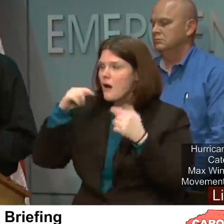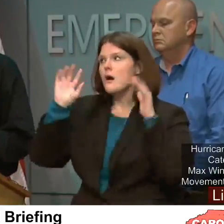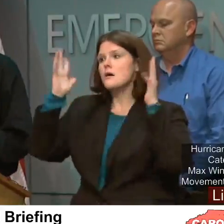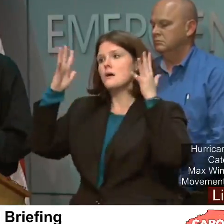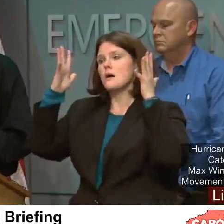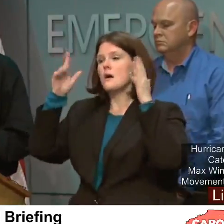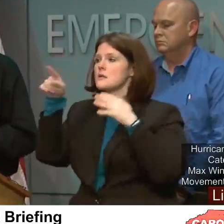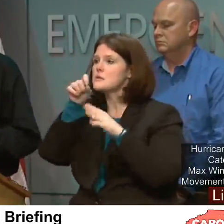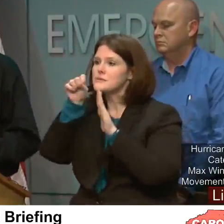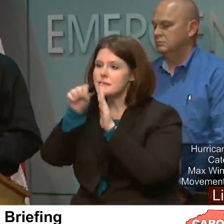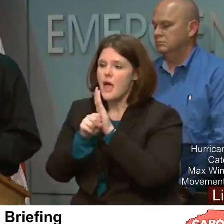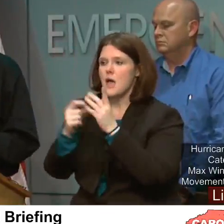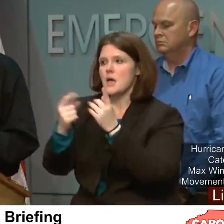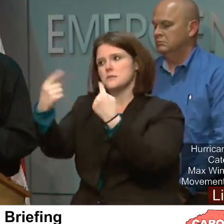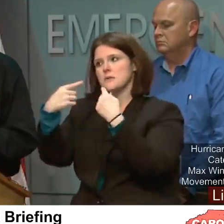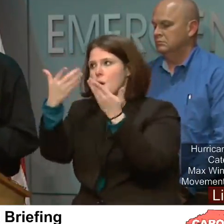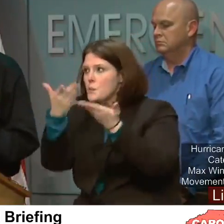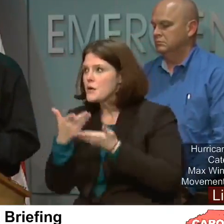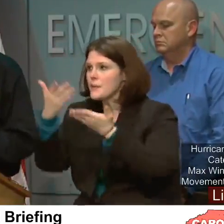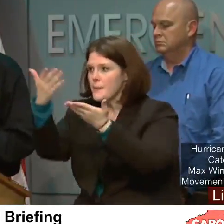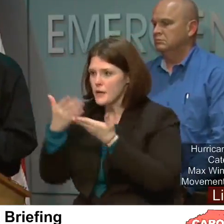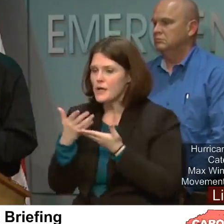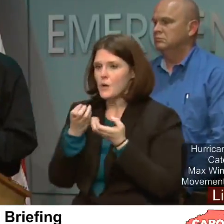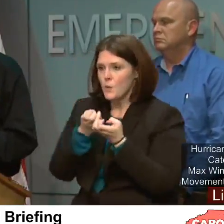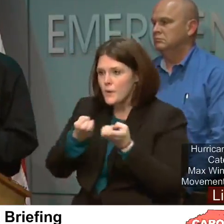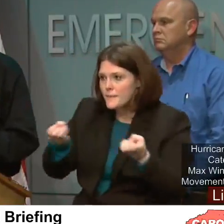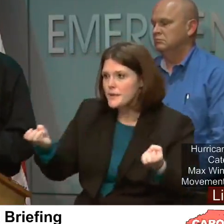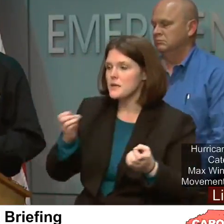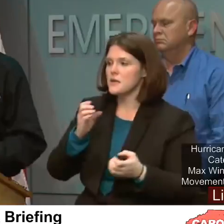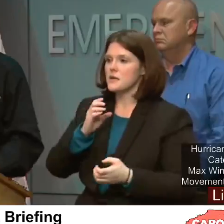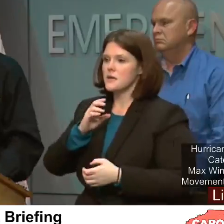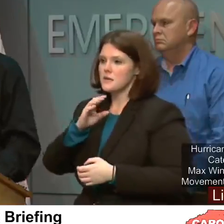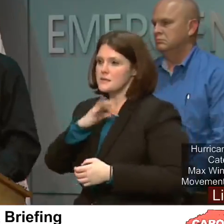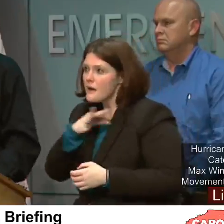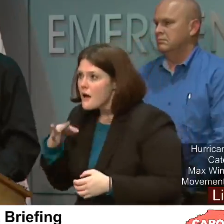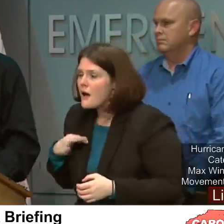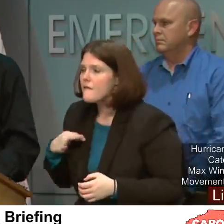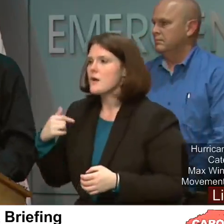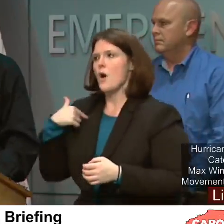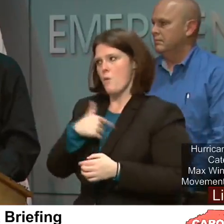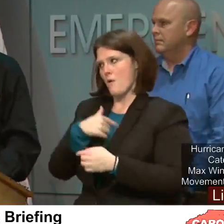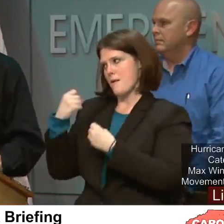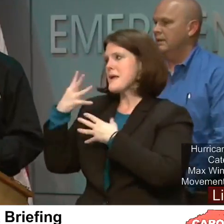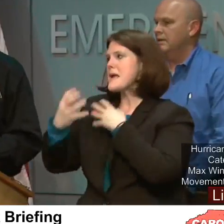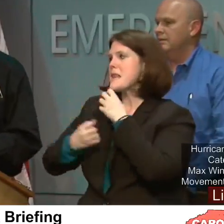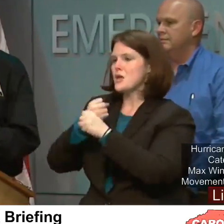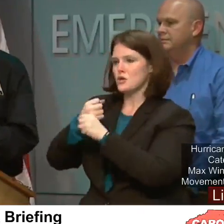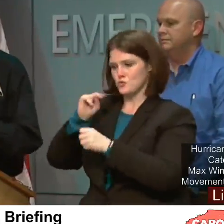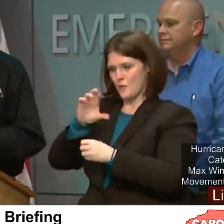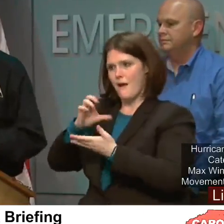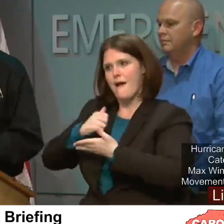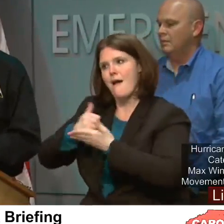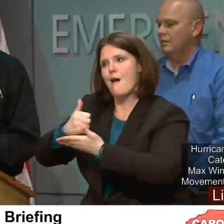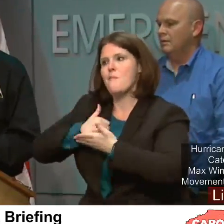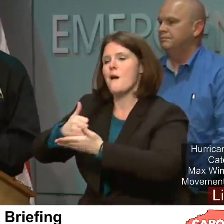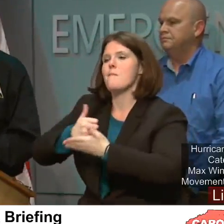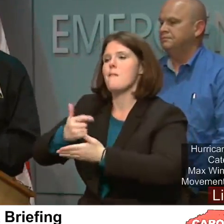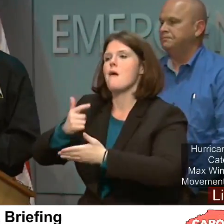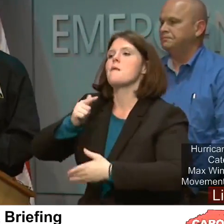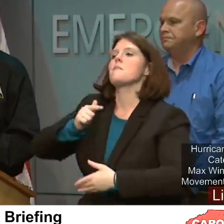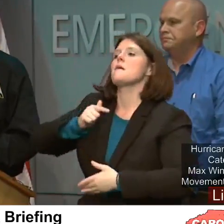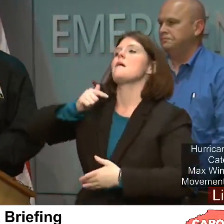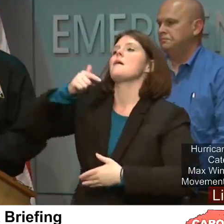States are responding with equipment and personnel. You know, we've helped them over the years, and now they are in